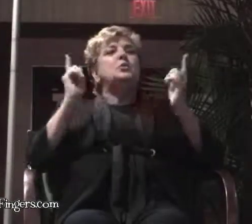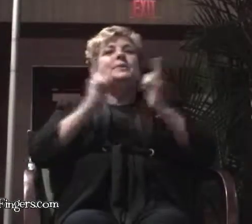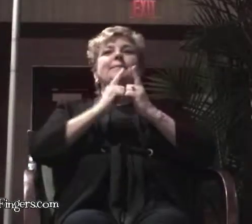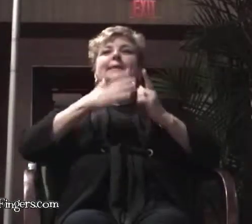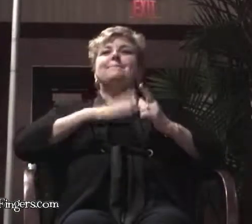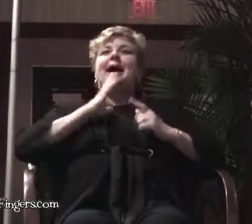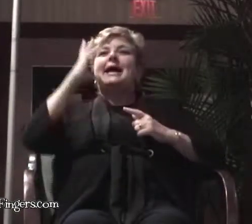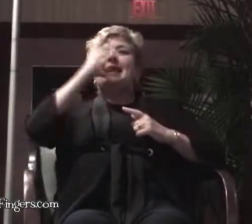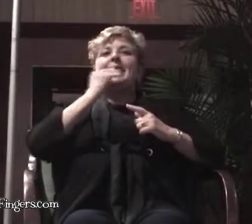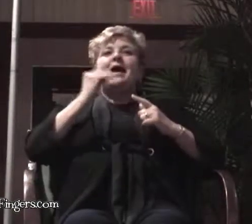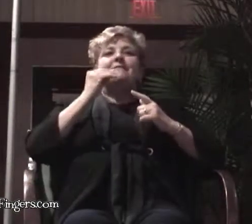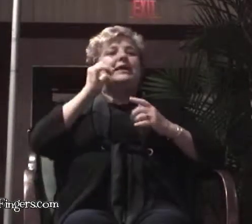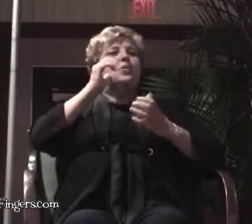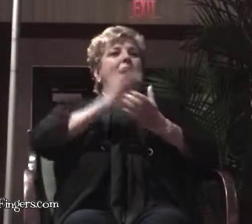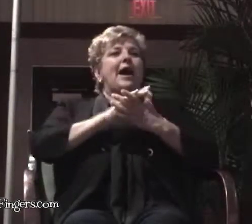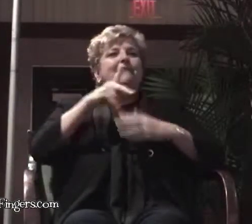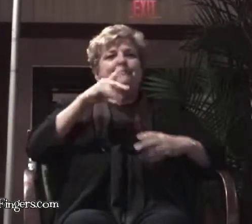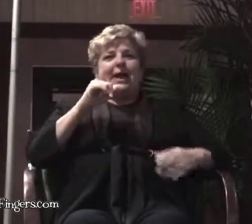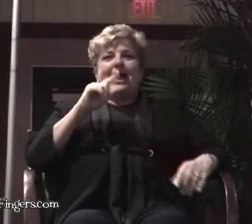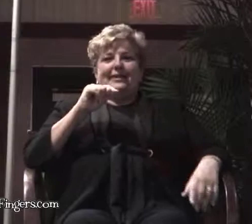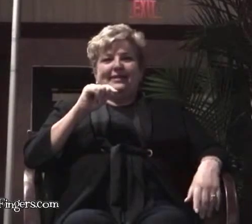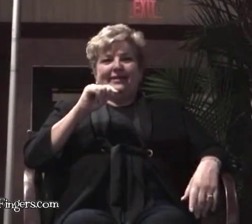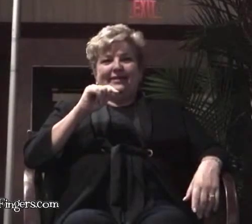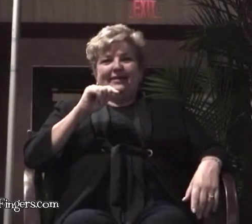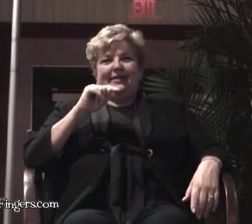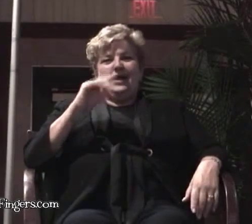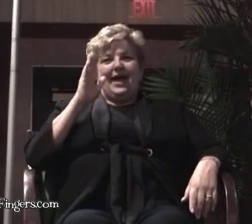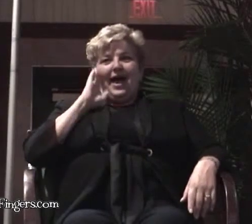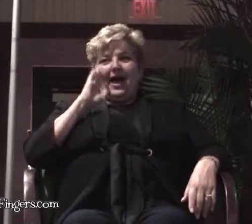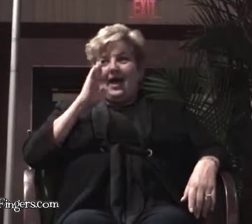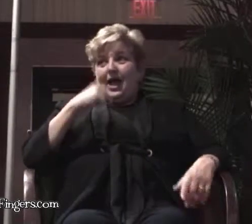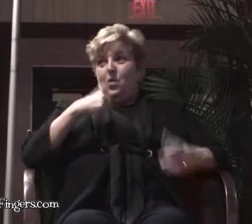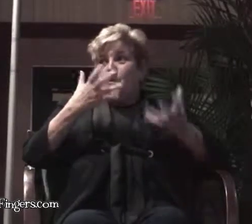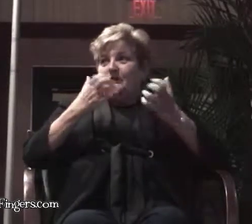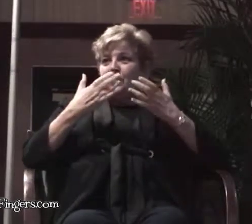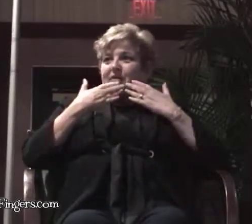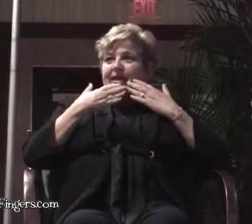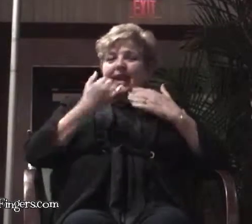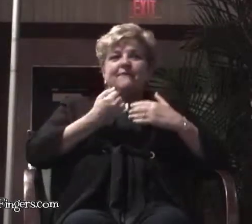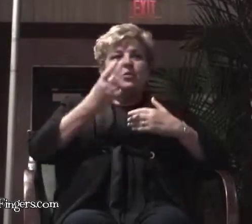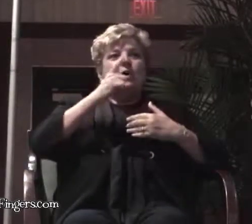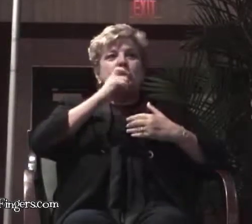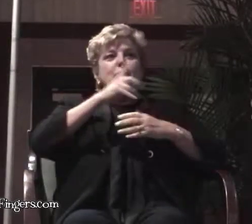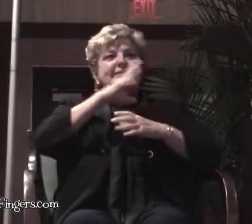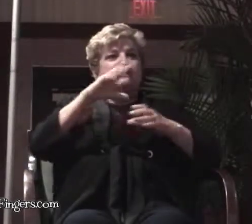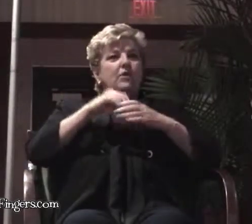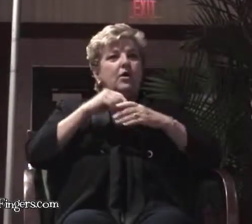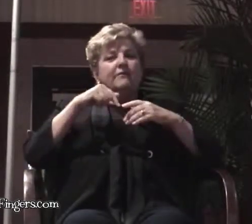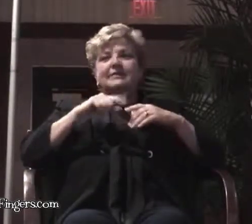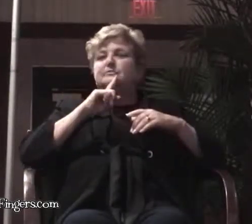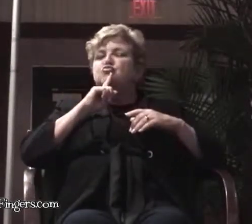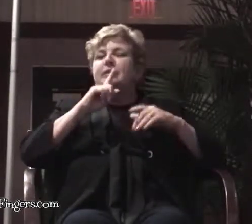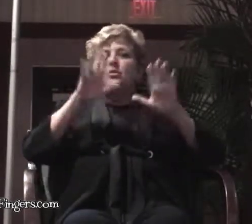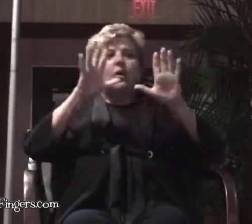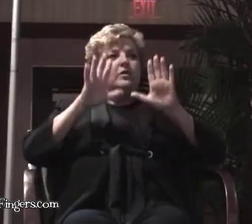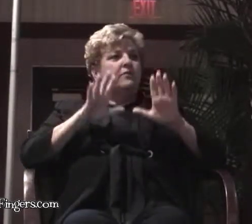Hi, Pat. I want to thank everyone that was involved with the convention. It's been wonderful. You guys have welcomed us,